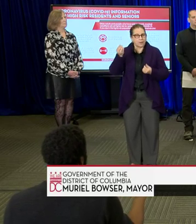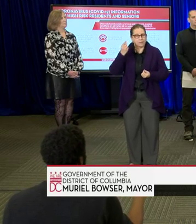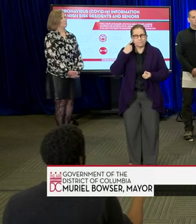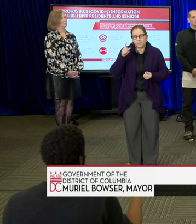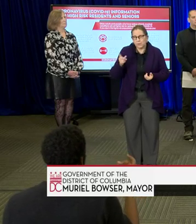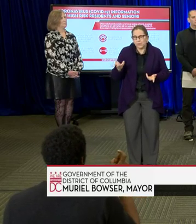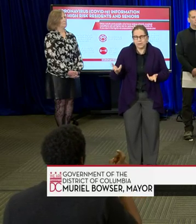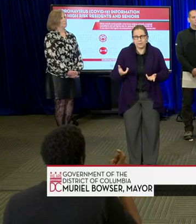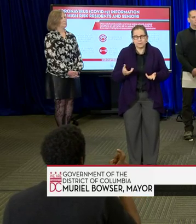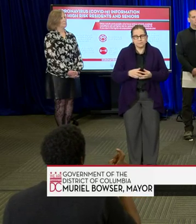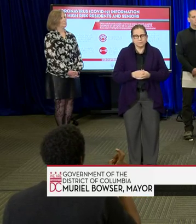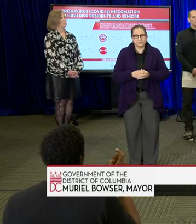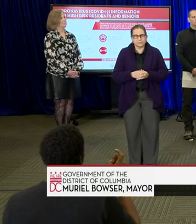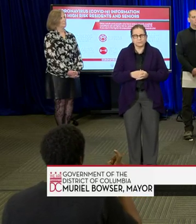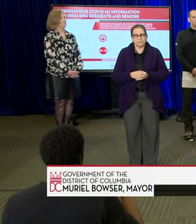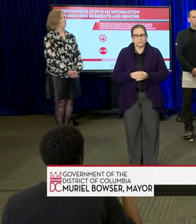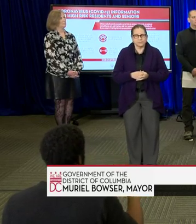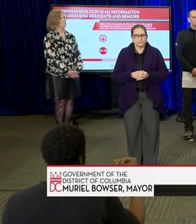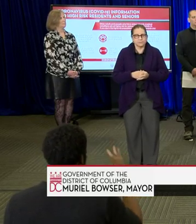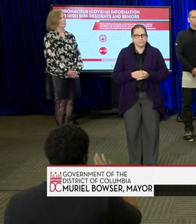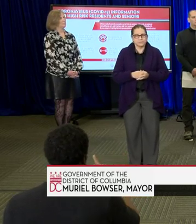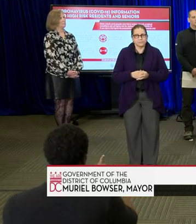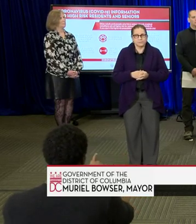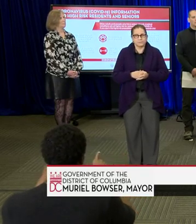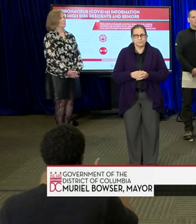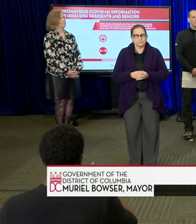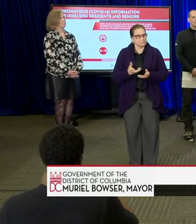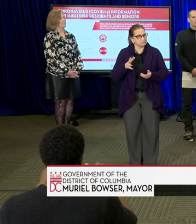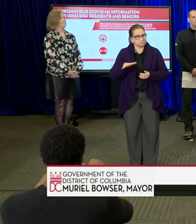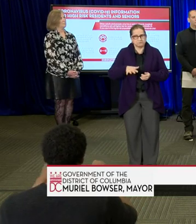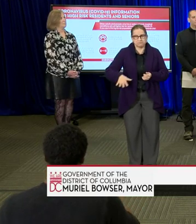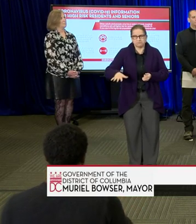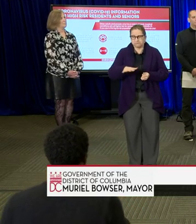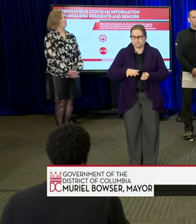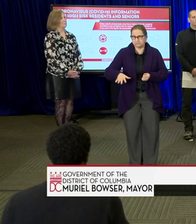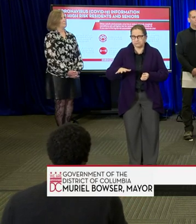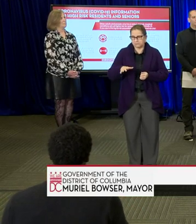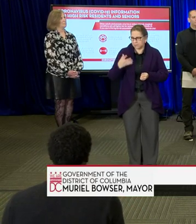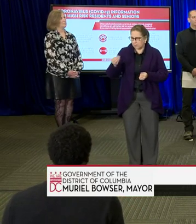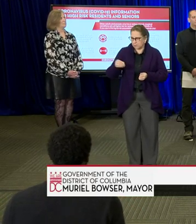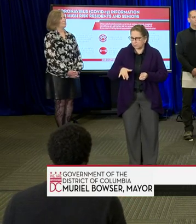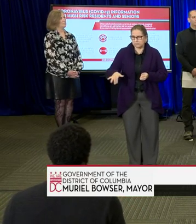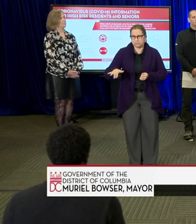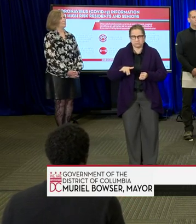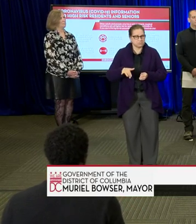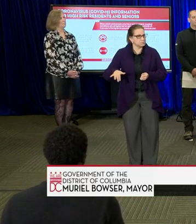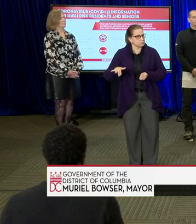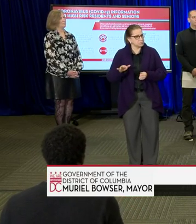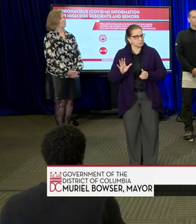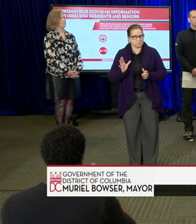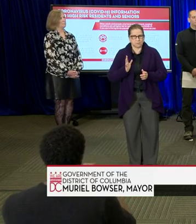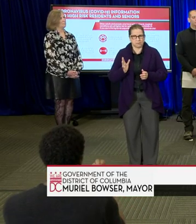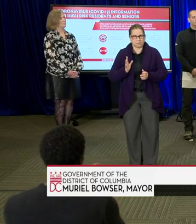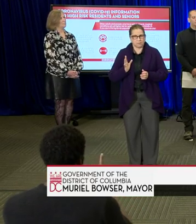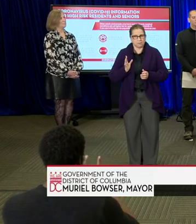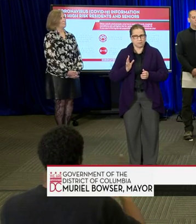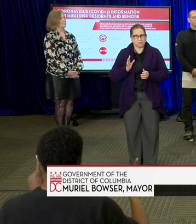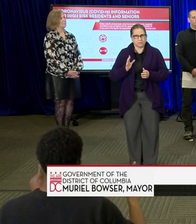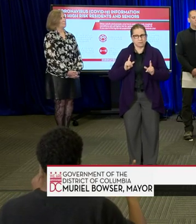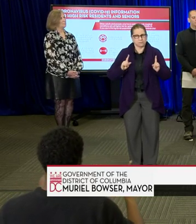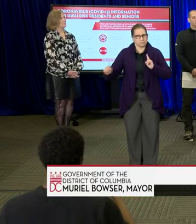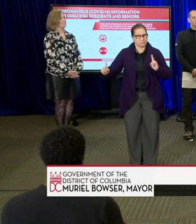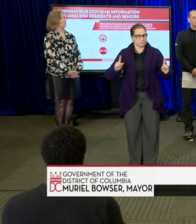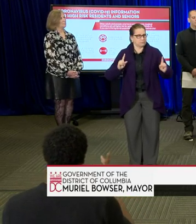should go out in their immediate area with their immediate family for social distance, if they're social distancing. So that's